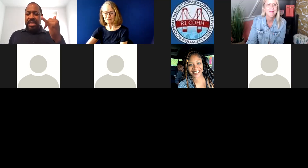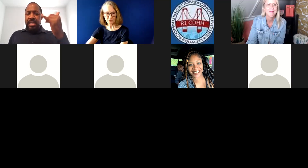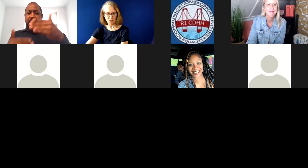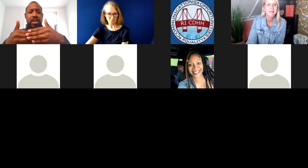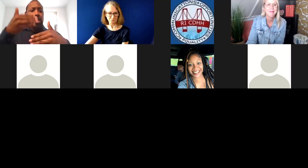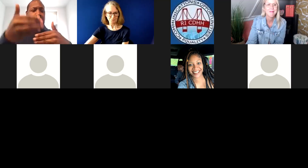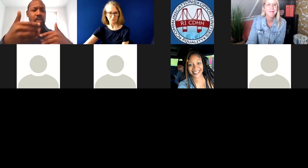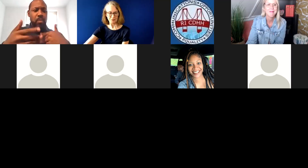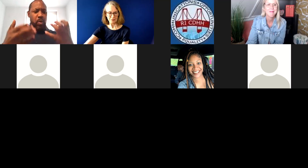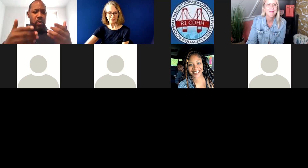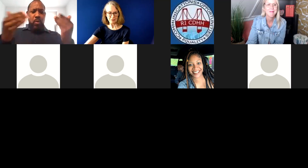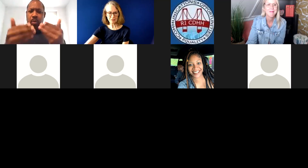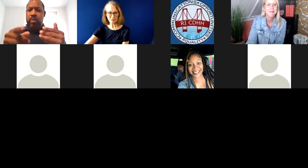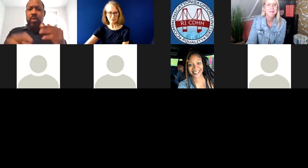right. Next,